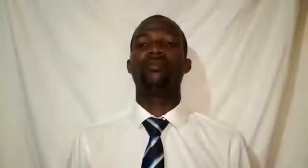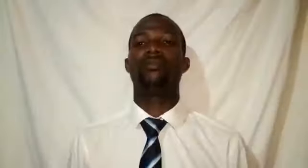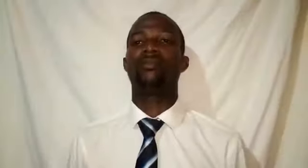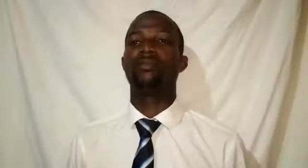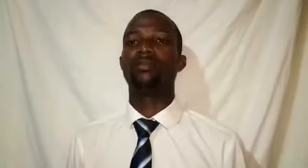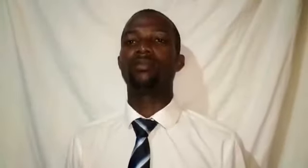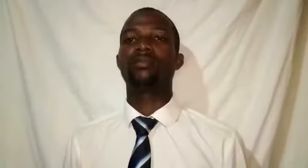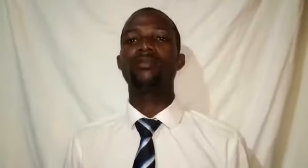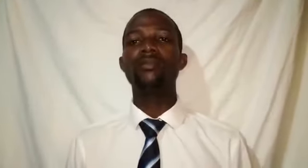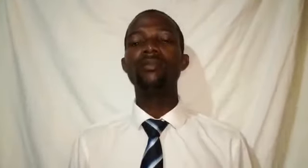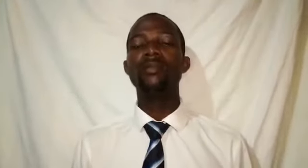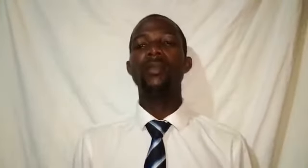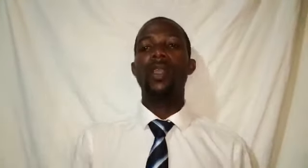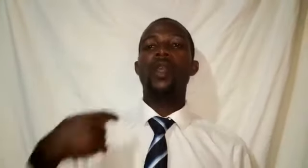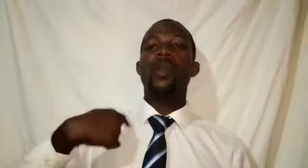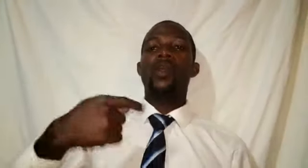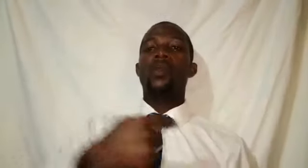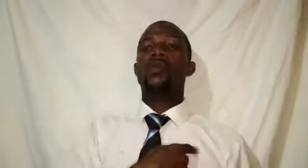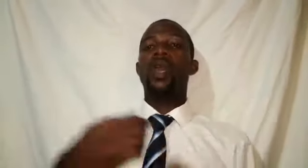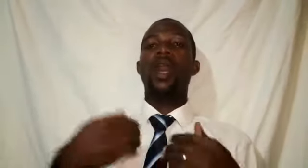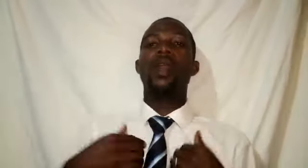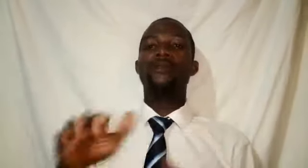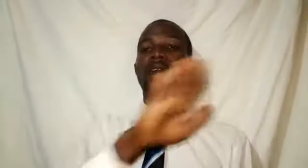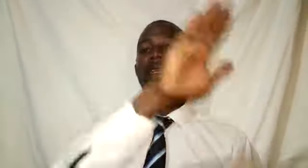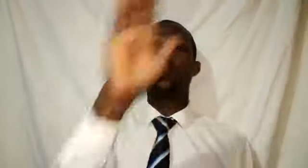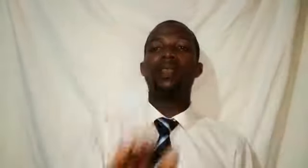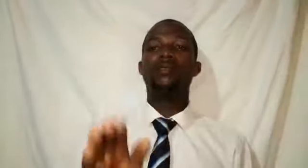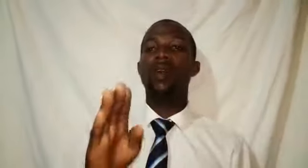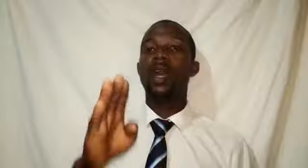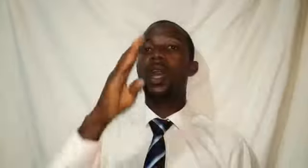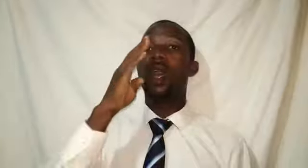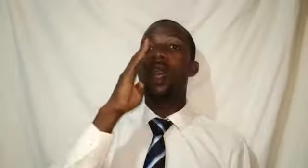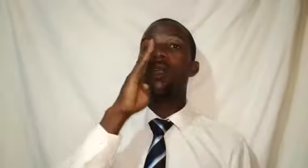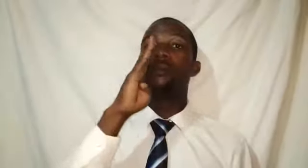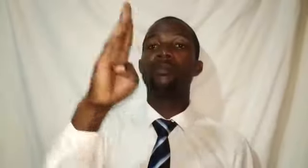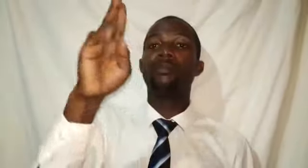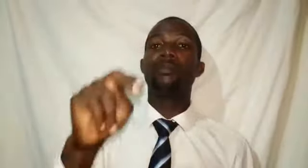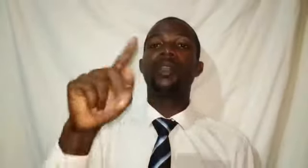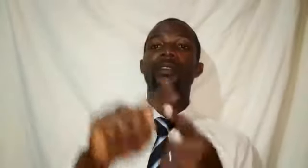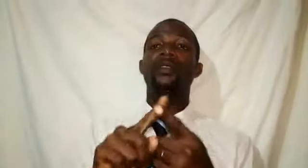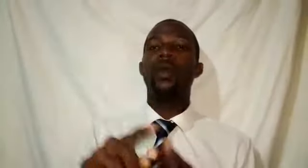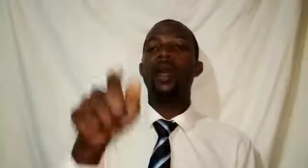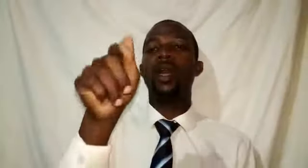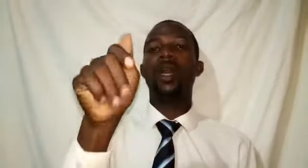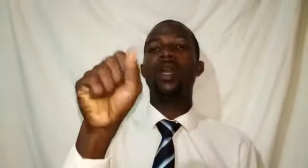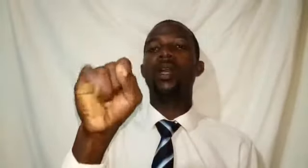We have never been to Asia, nor have we visited Africa.